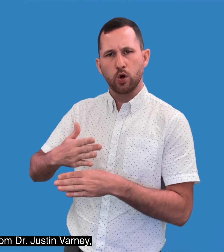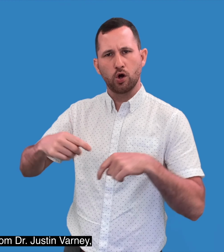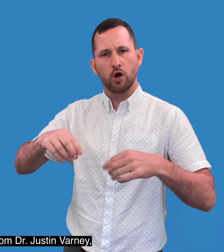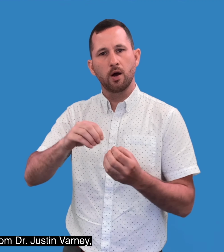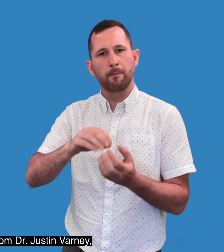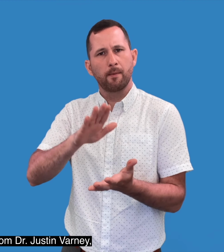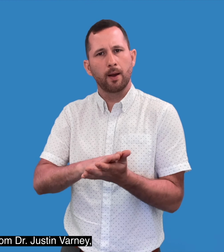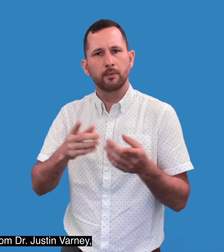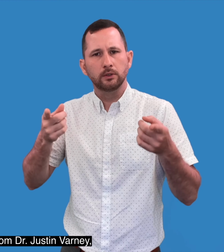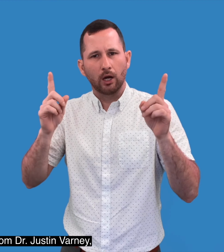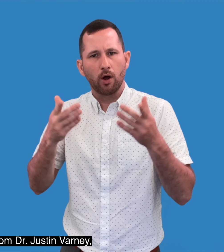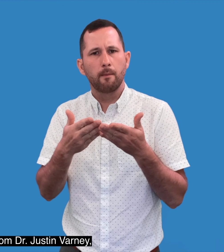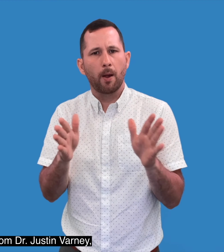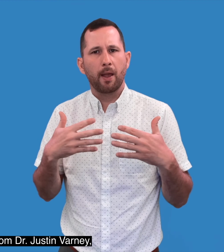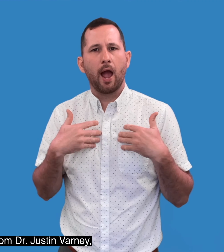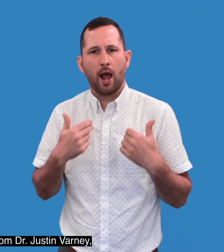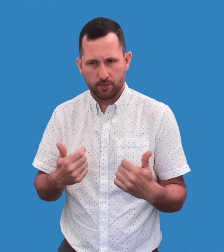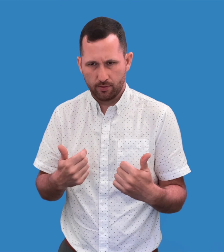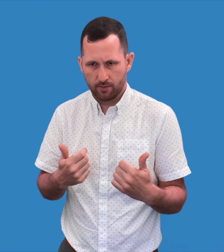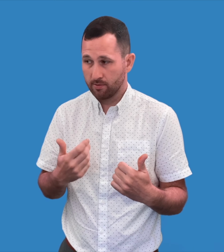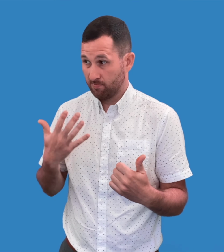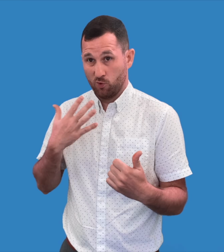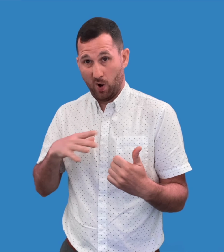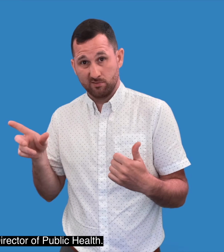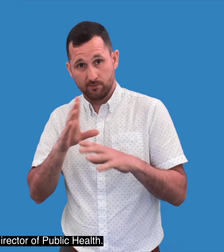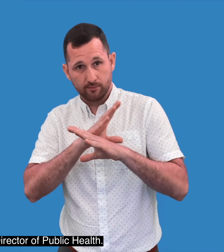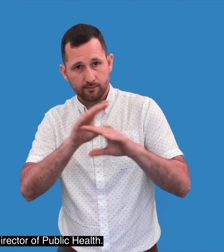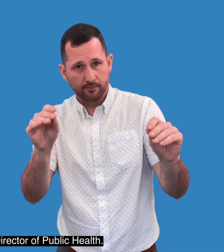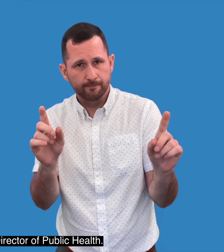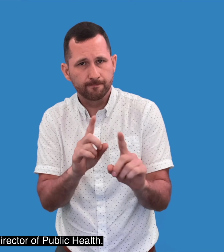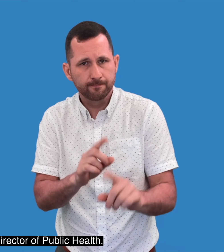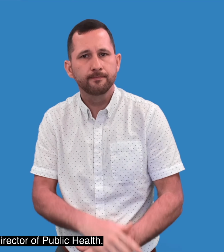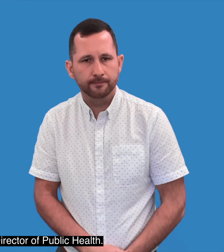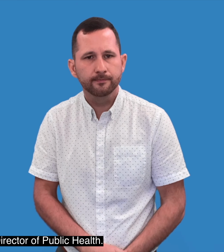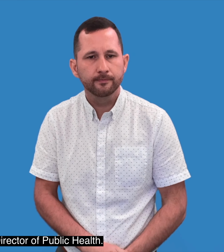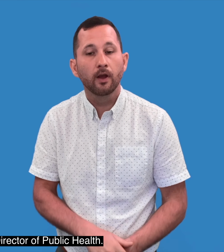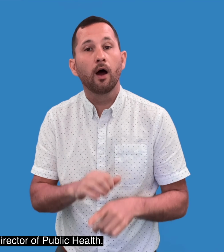Message from Dr. Justin Varney, Birmingham Director of Public Health.